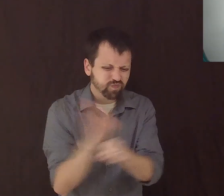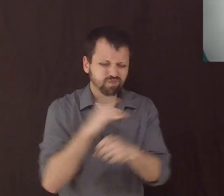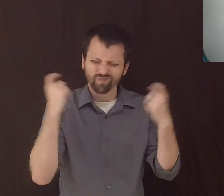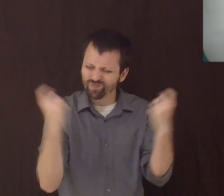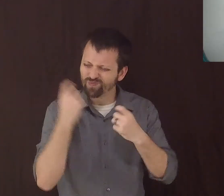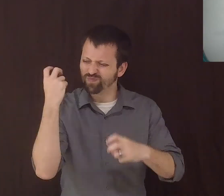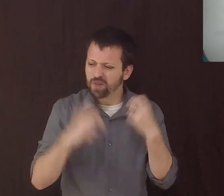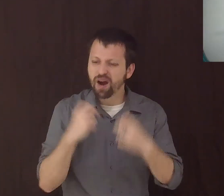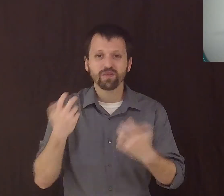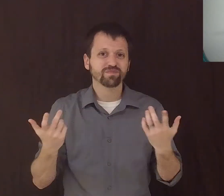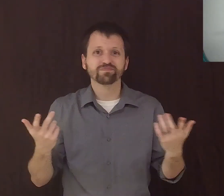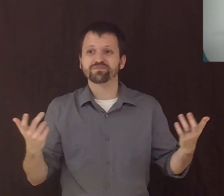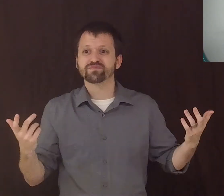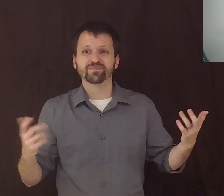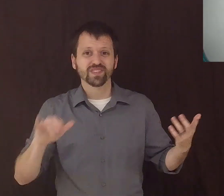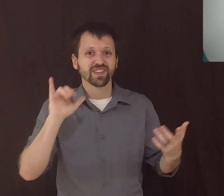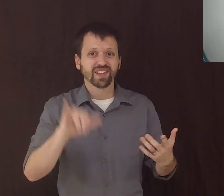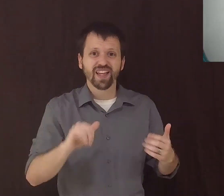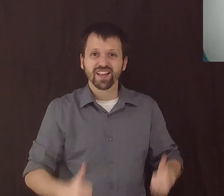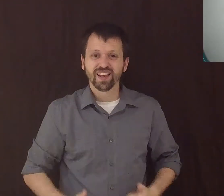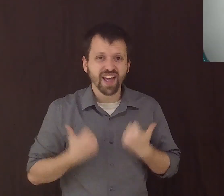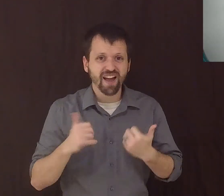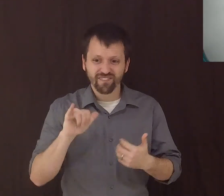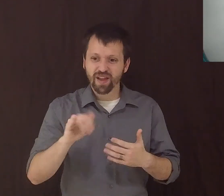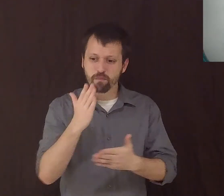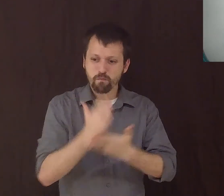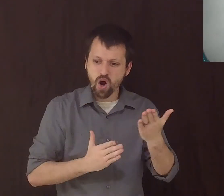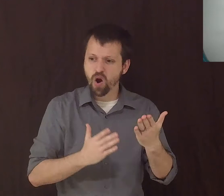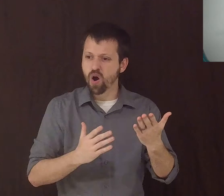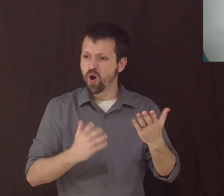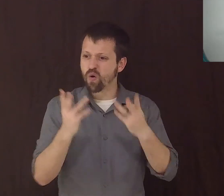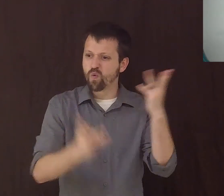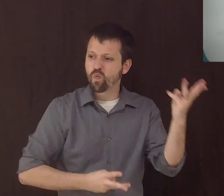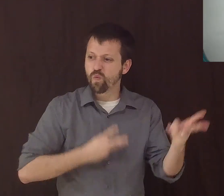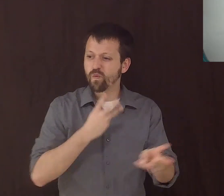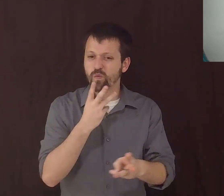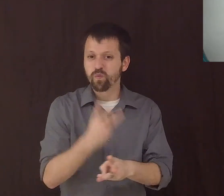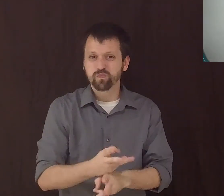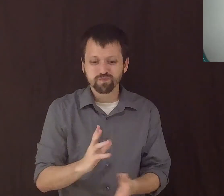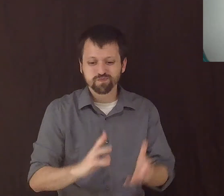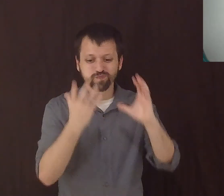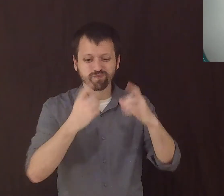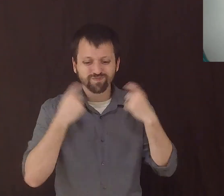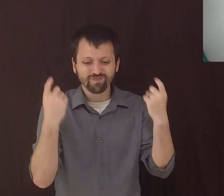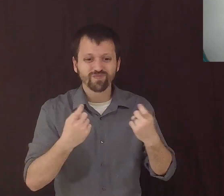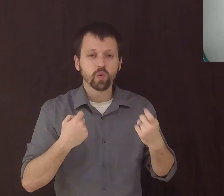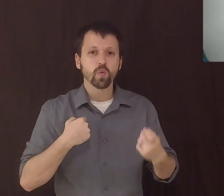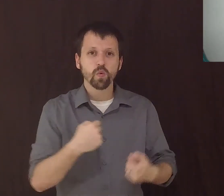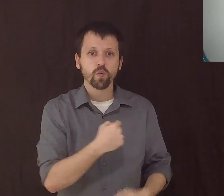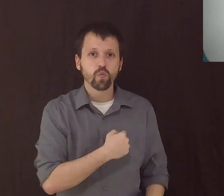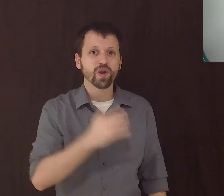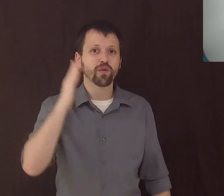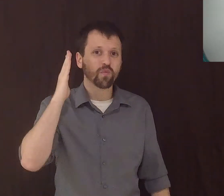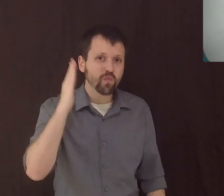know, and that's part of the fallen creation that we live in, is that we're going to go through wilderness times. We're